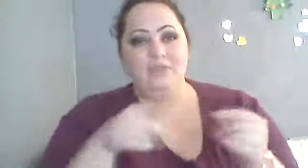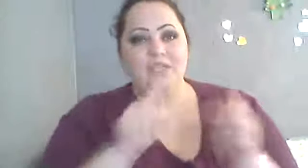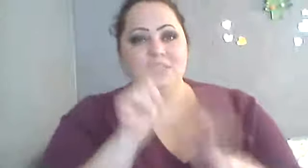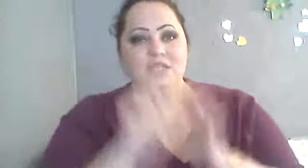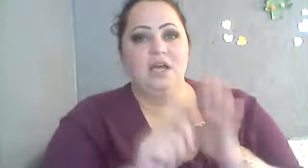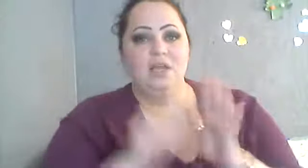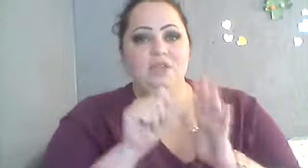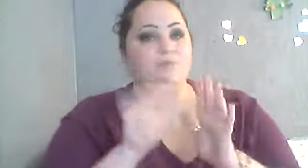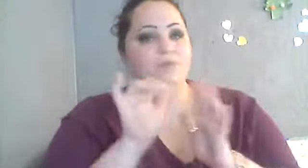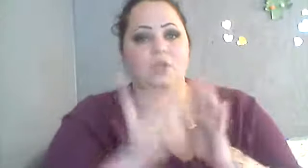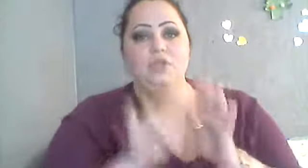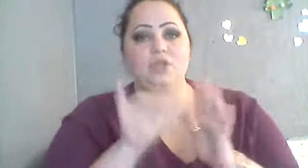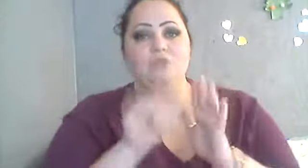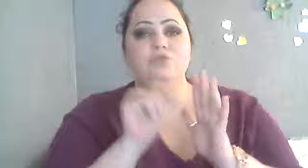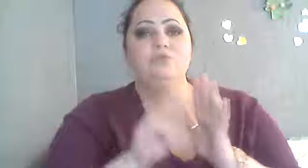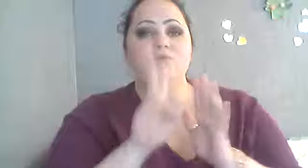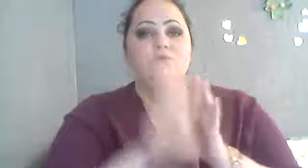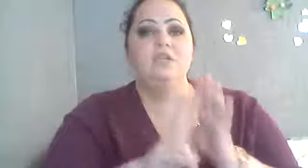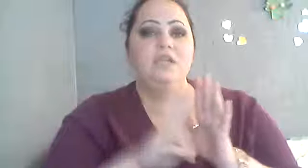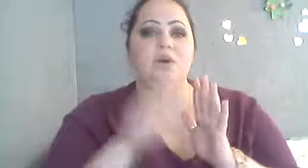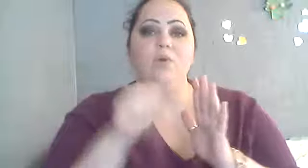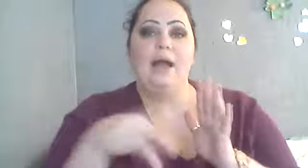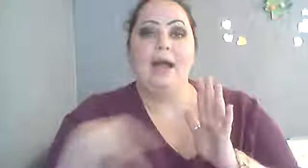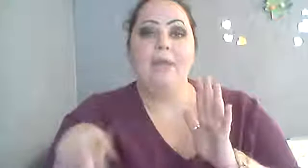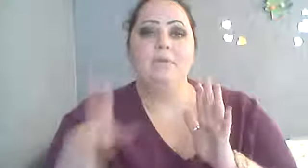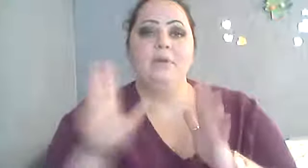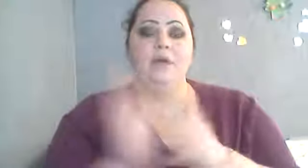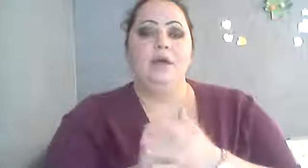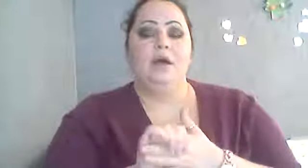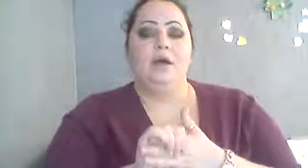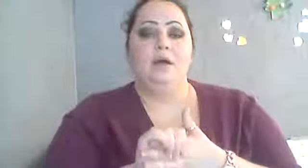this YouTube video app.